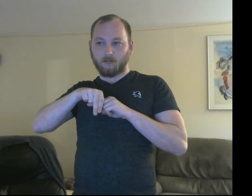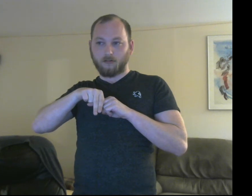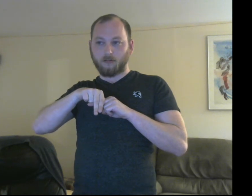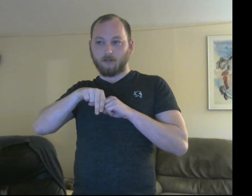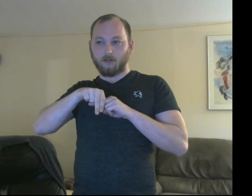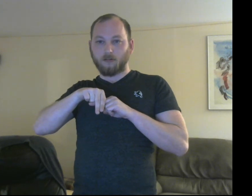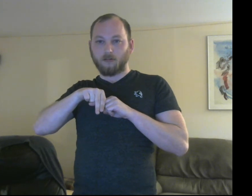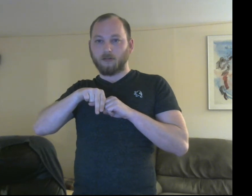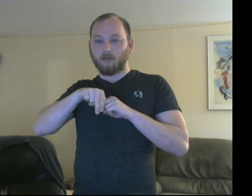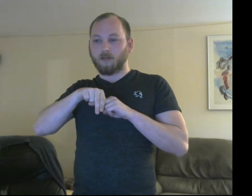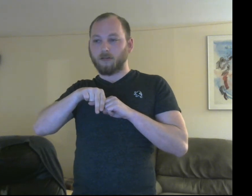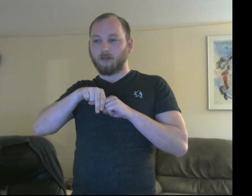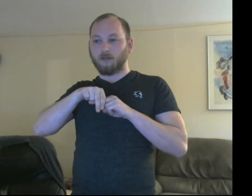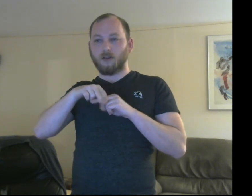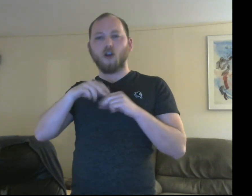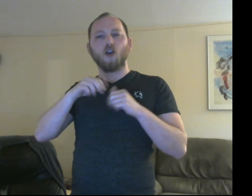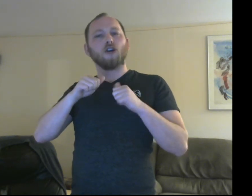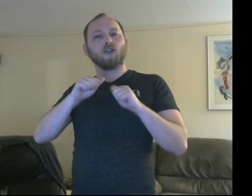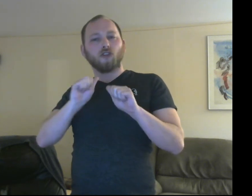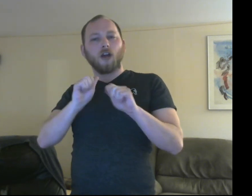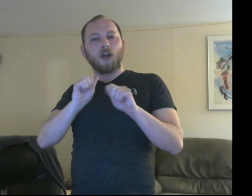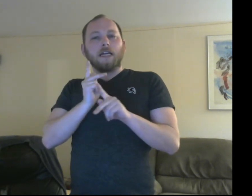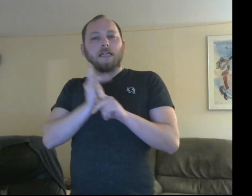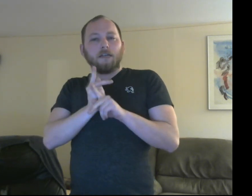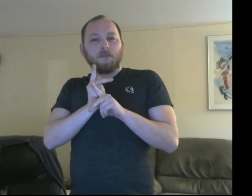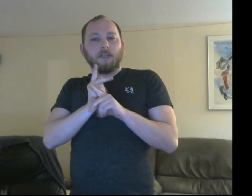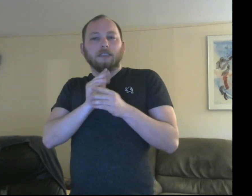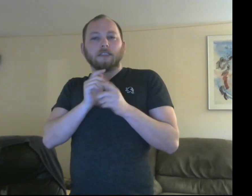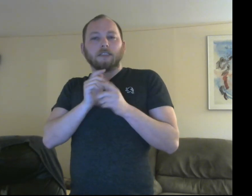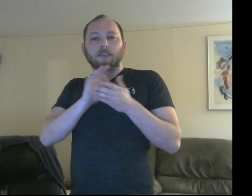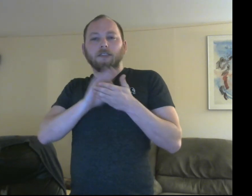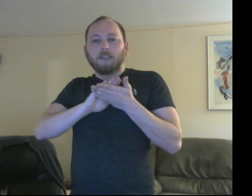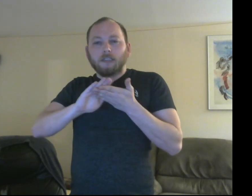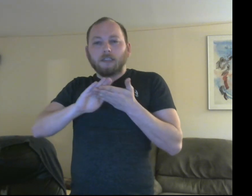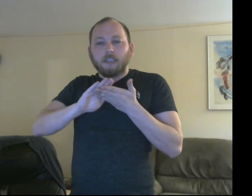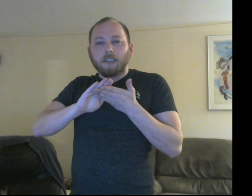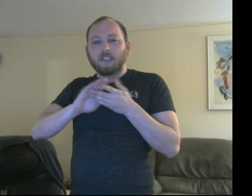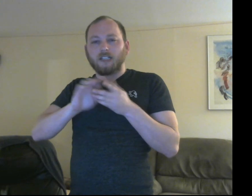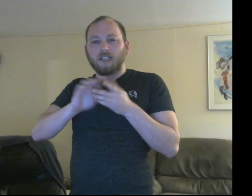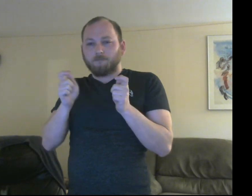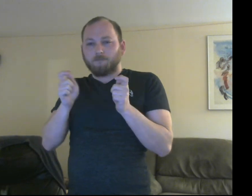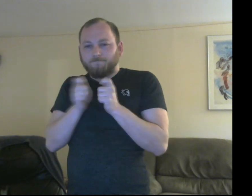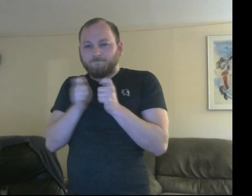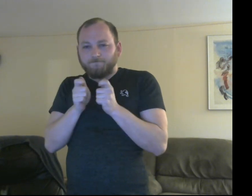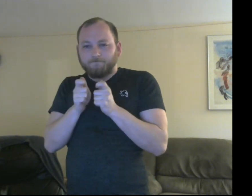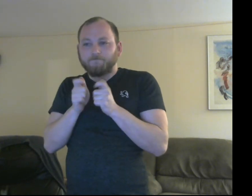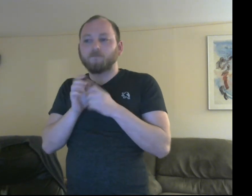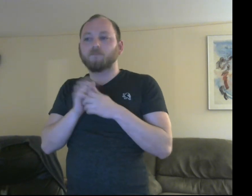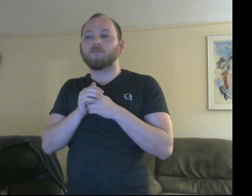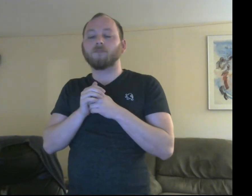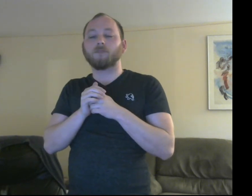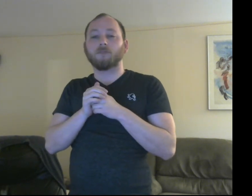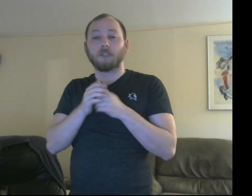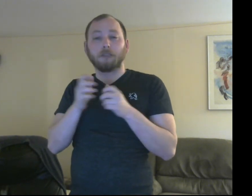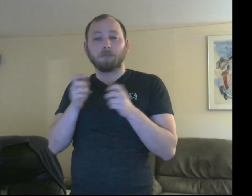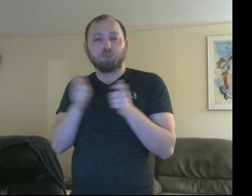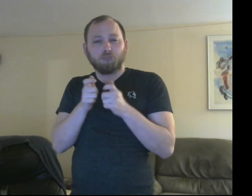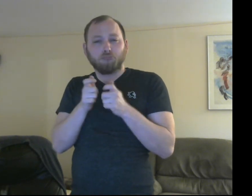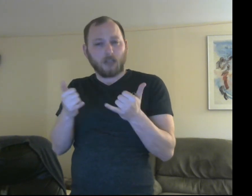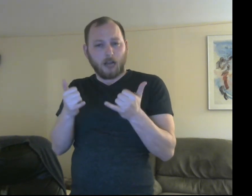Consistently trying to keep it neat and tight. It's pretty much tight now. I can kind of let go. It'll hold. Then, again, this is